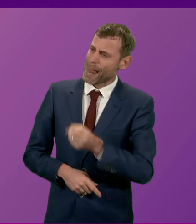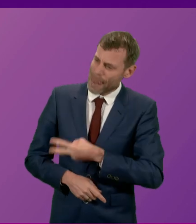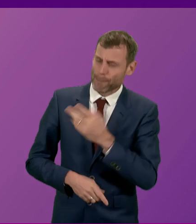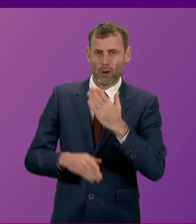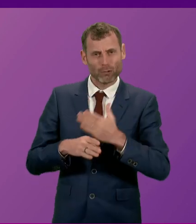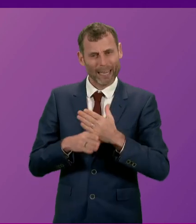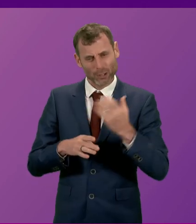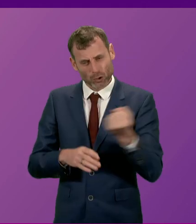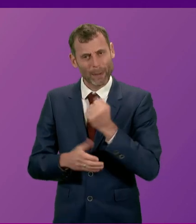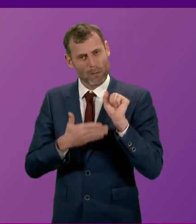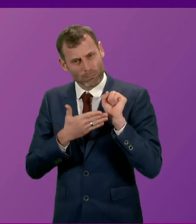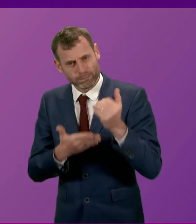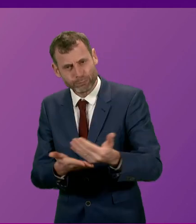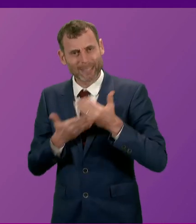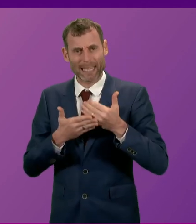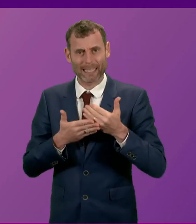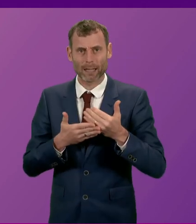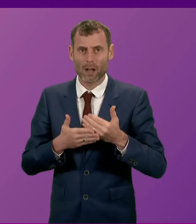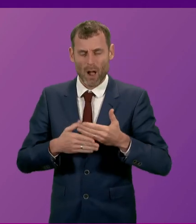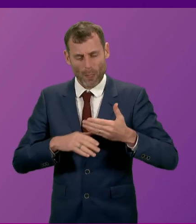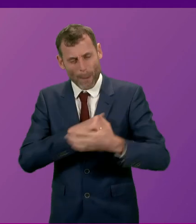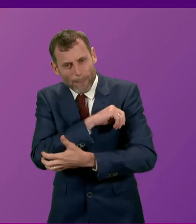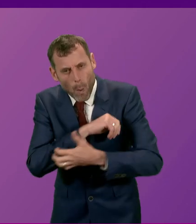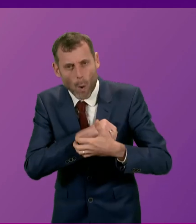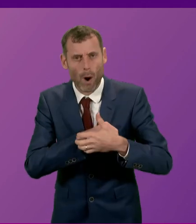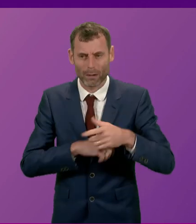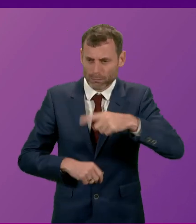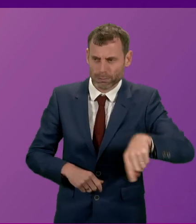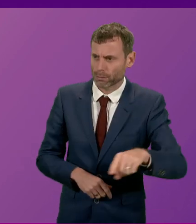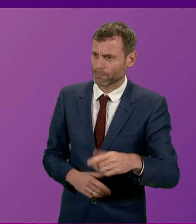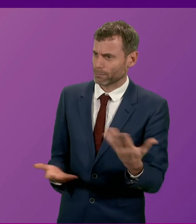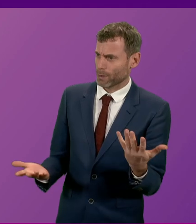Labour Party been up to in its first 100 days in office?